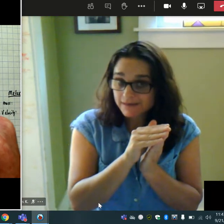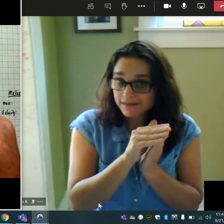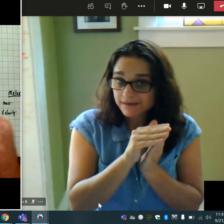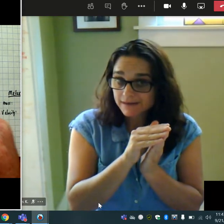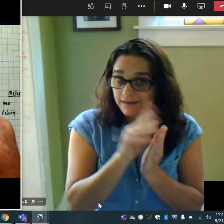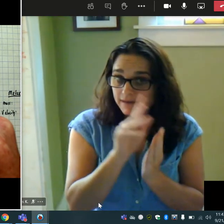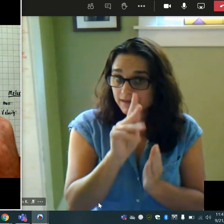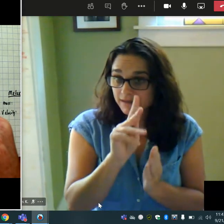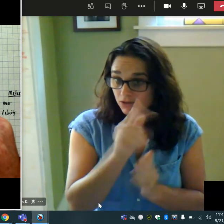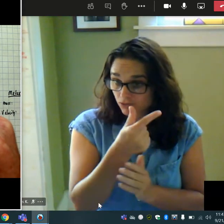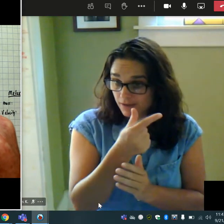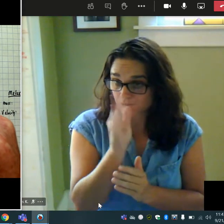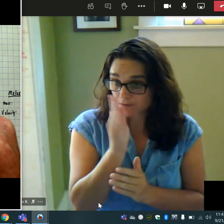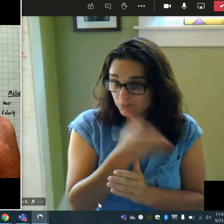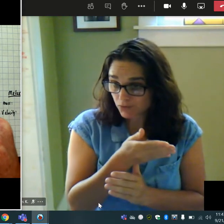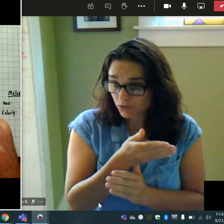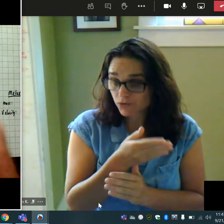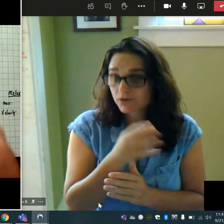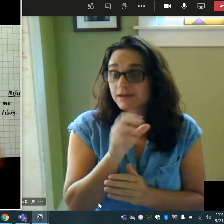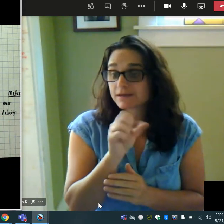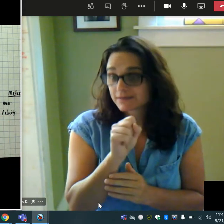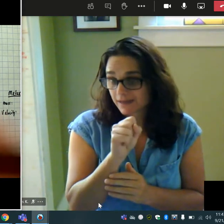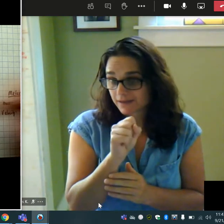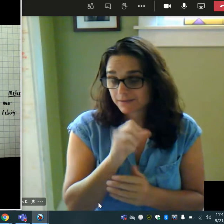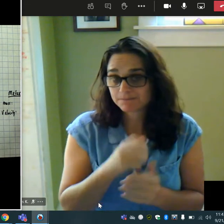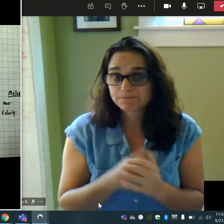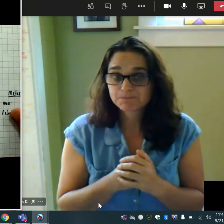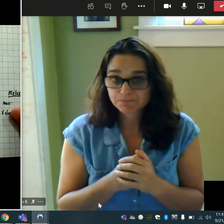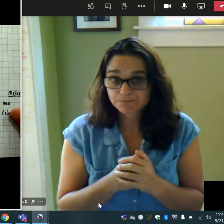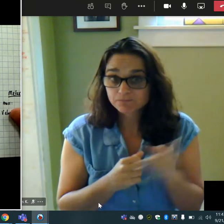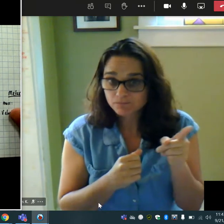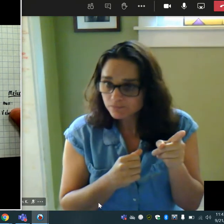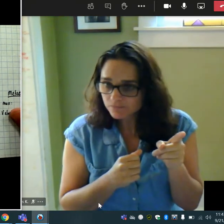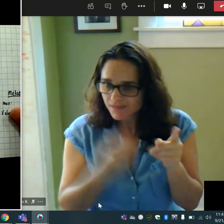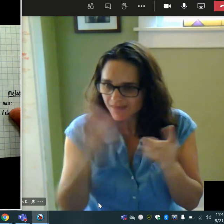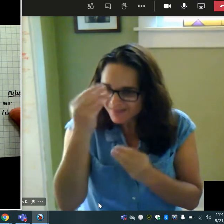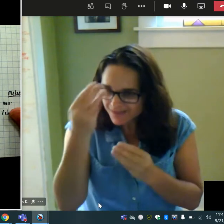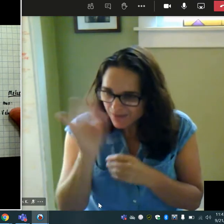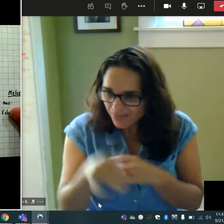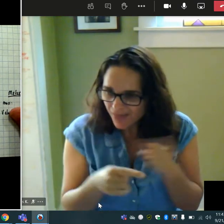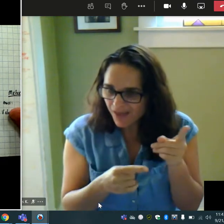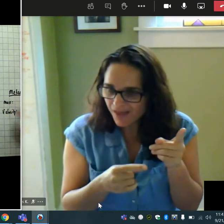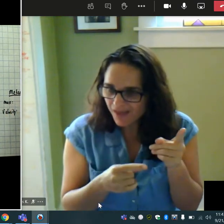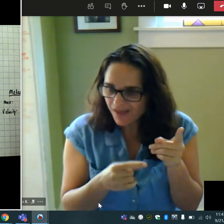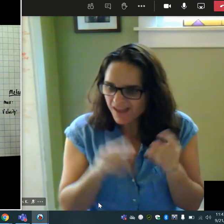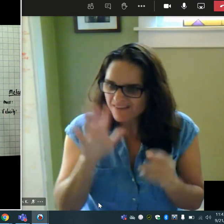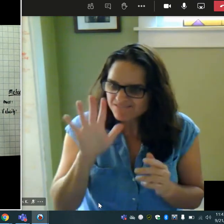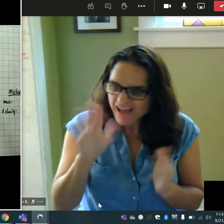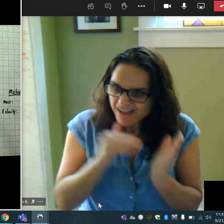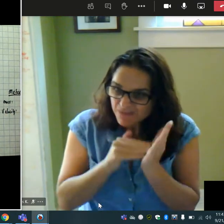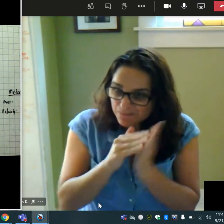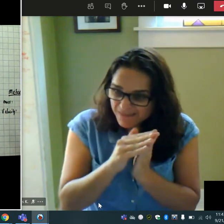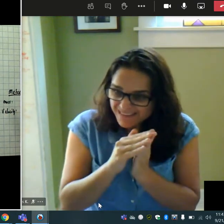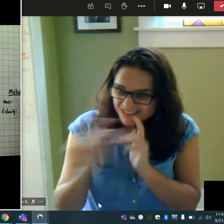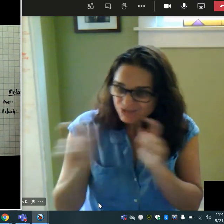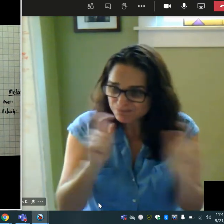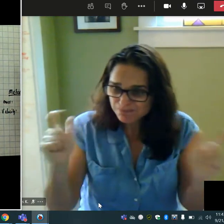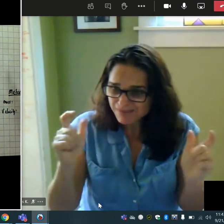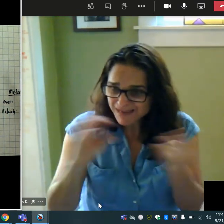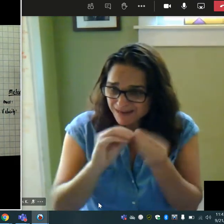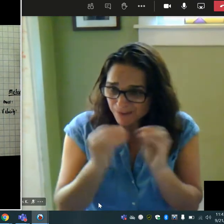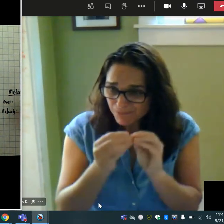kilograms meters per second. Now think about that. 5 million, it's a very large number. That makes